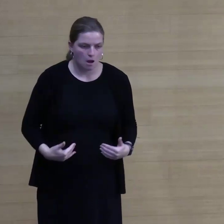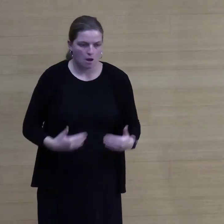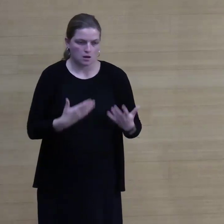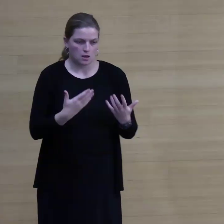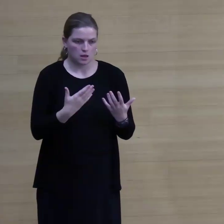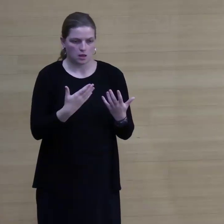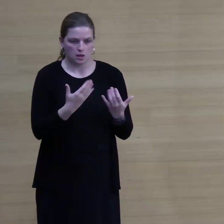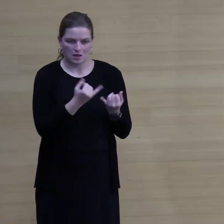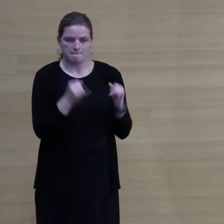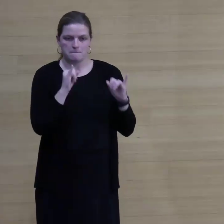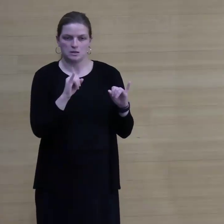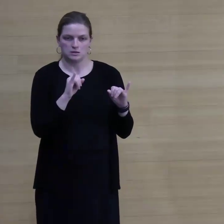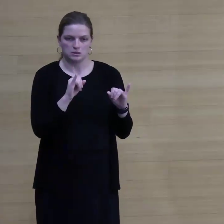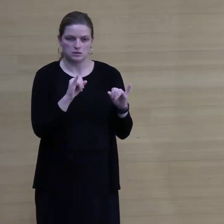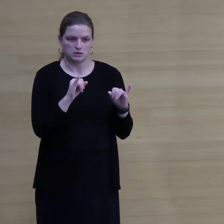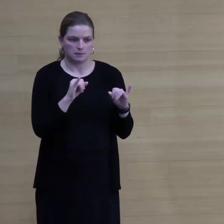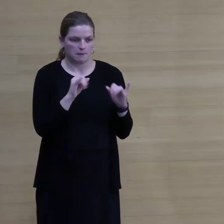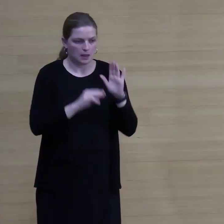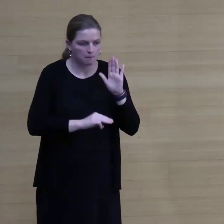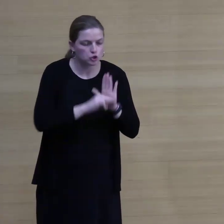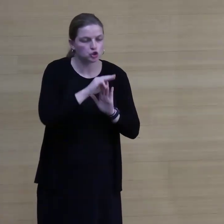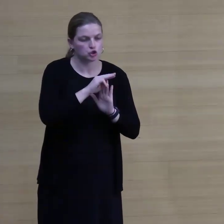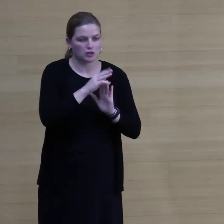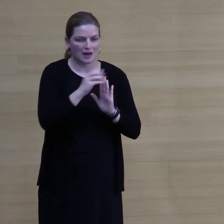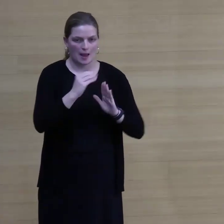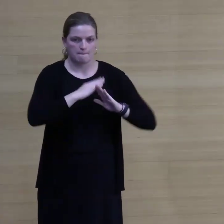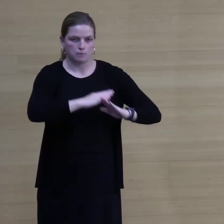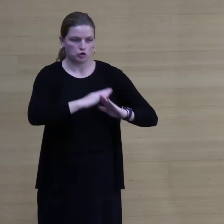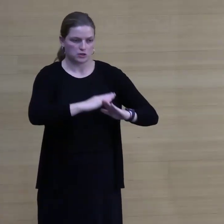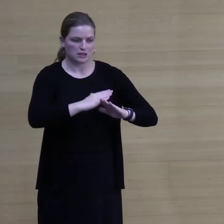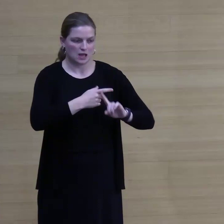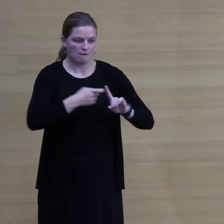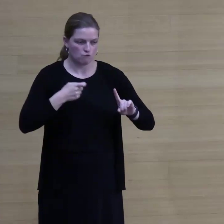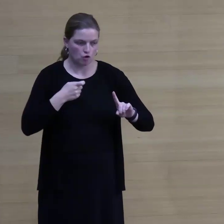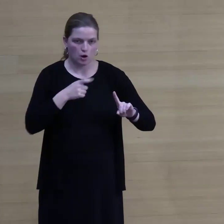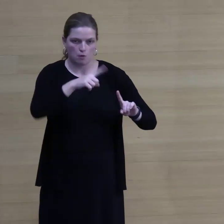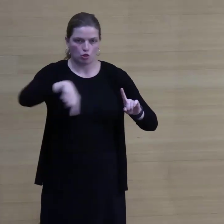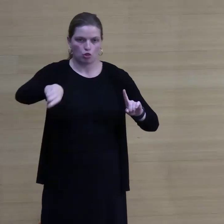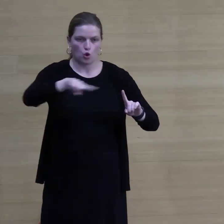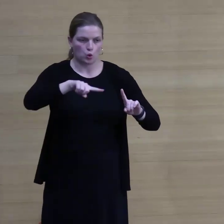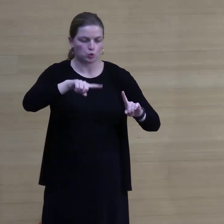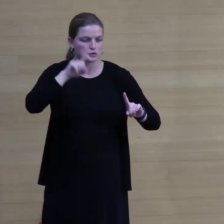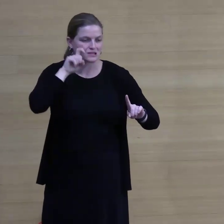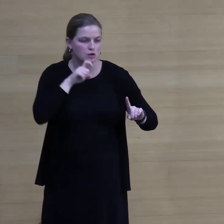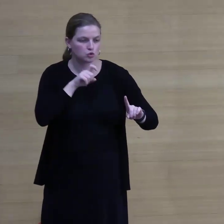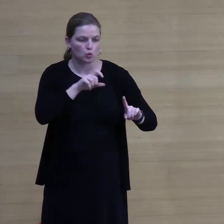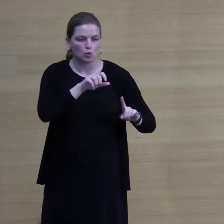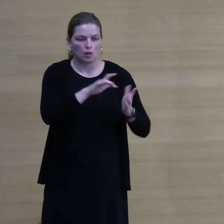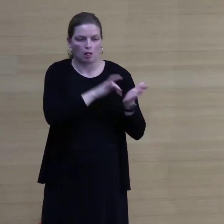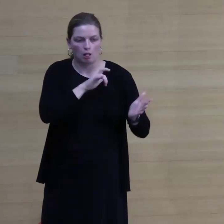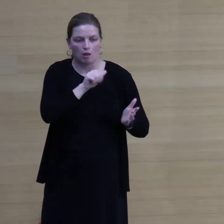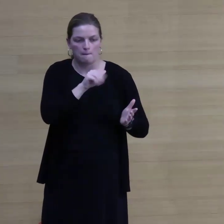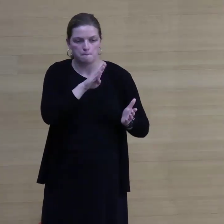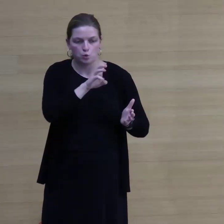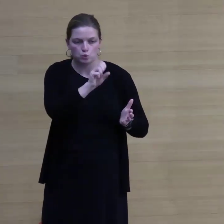being also mattering and protecting from those sexual abuse, because